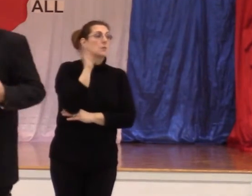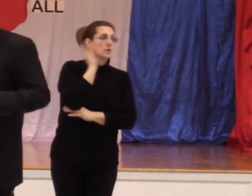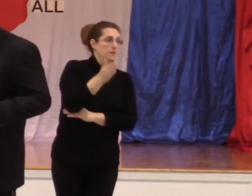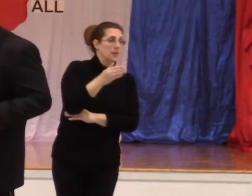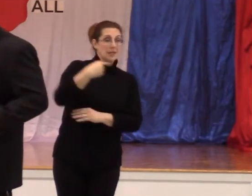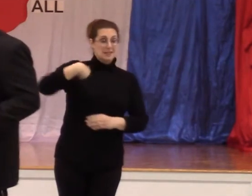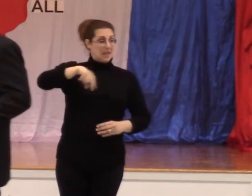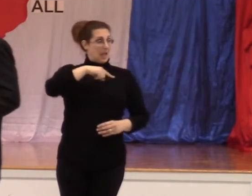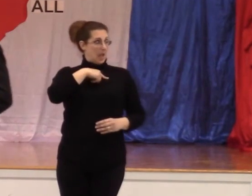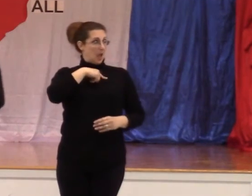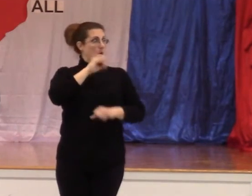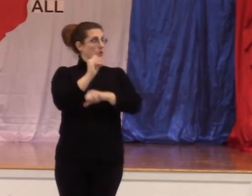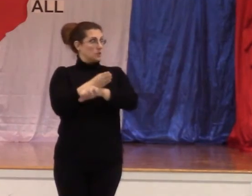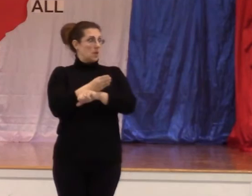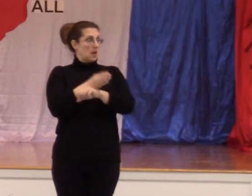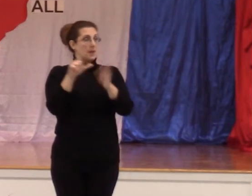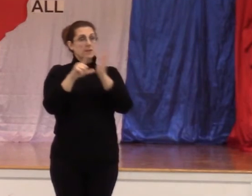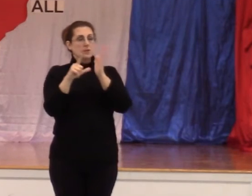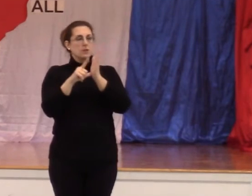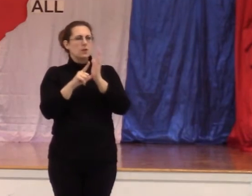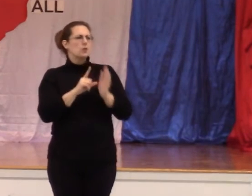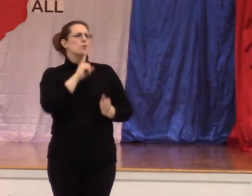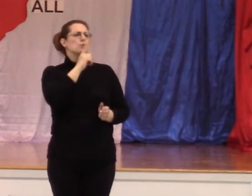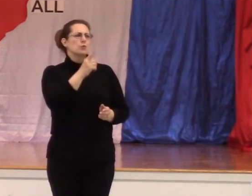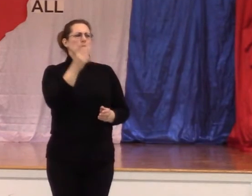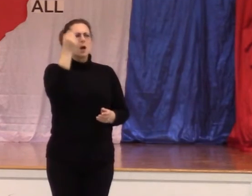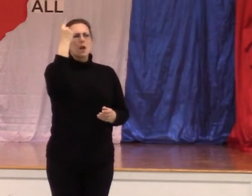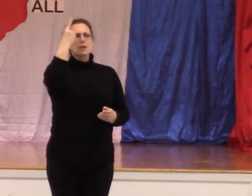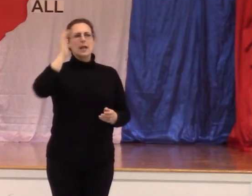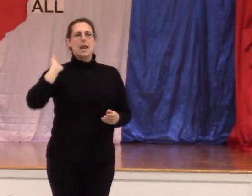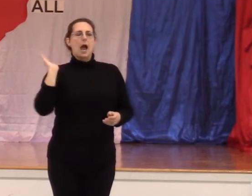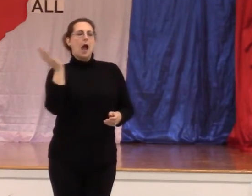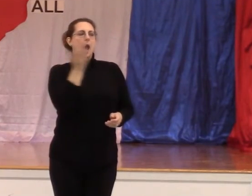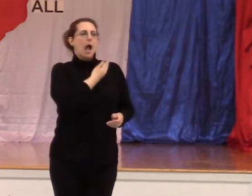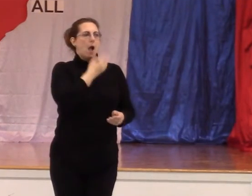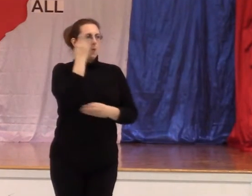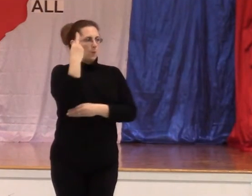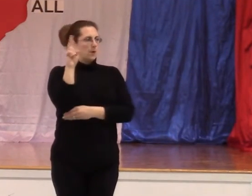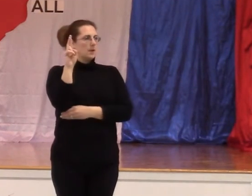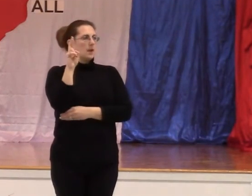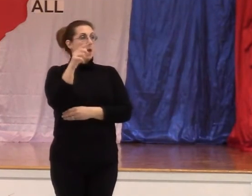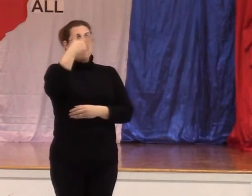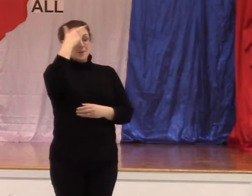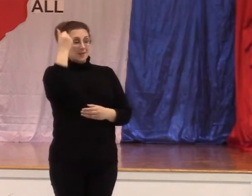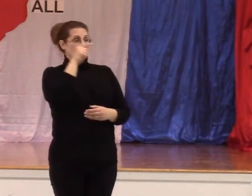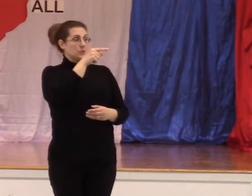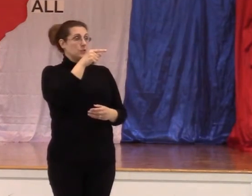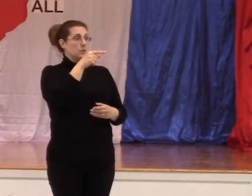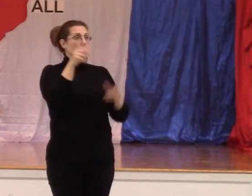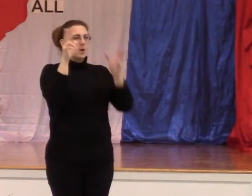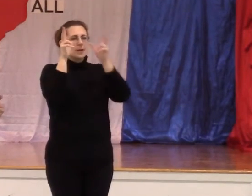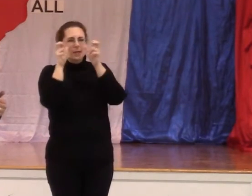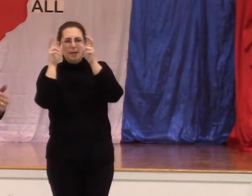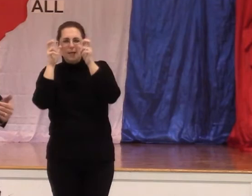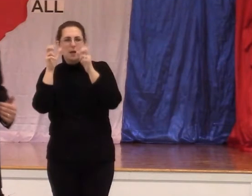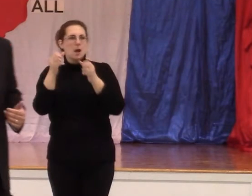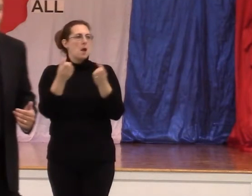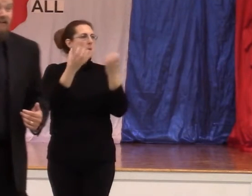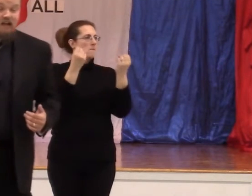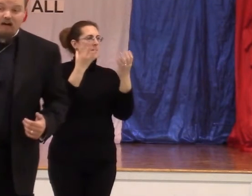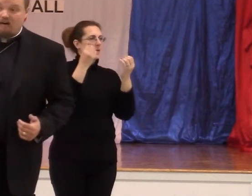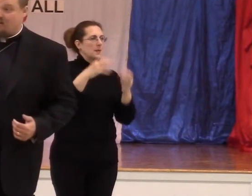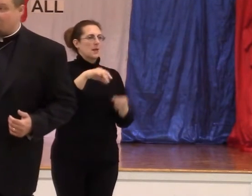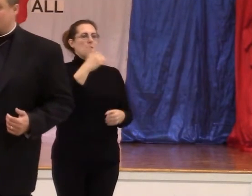our job as Lutherans to really understand our Reformation, because you're going to hear all kinds of